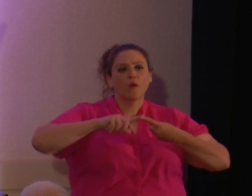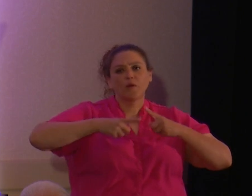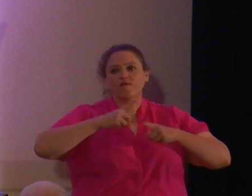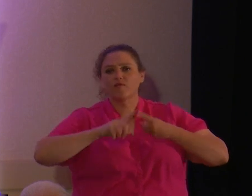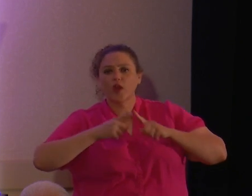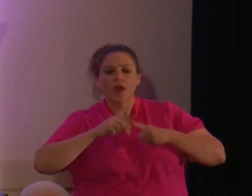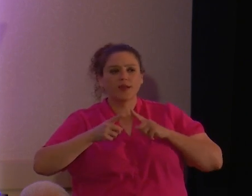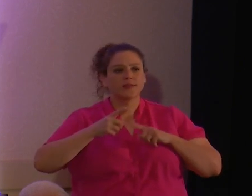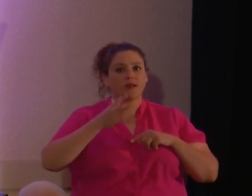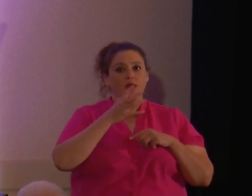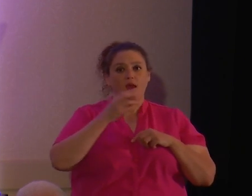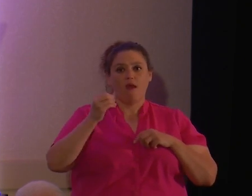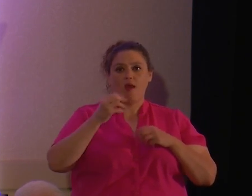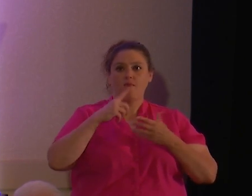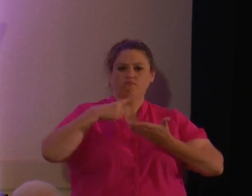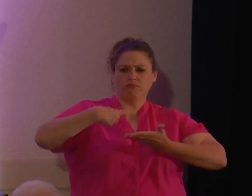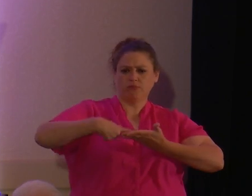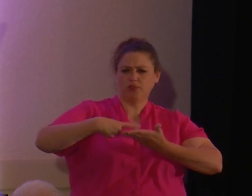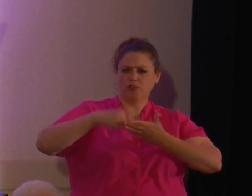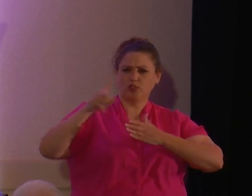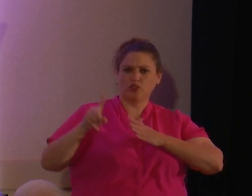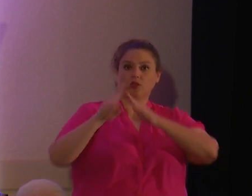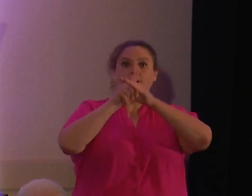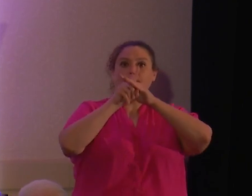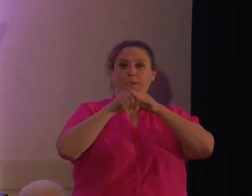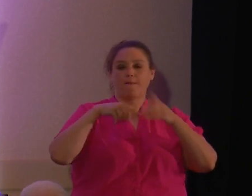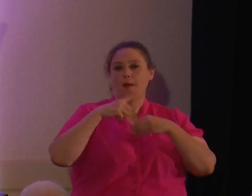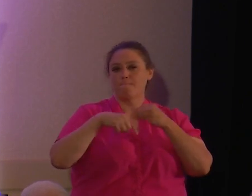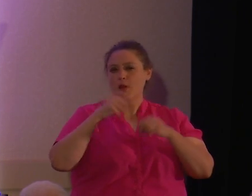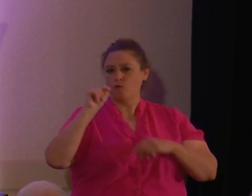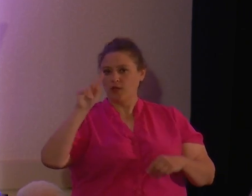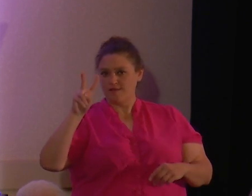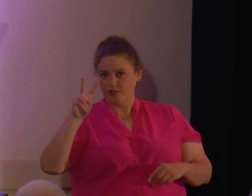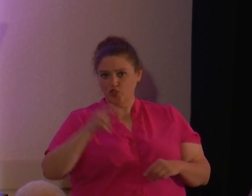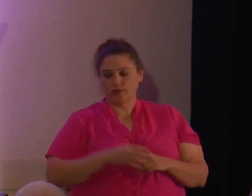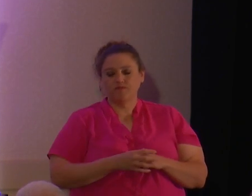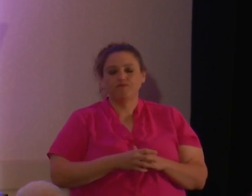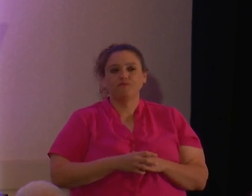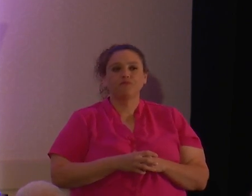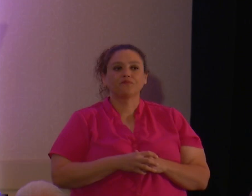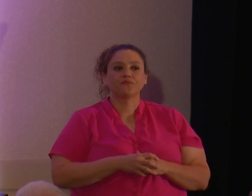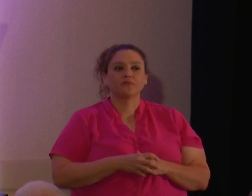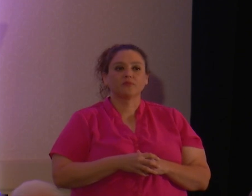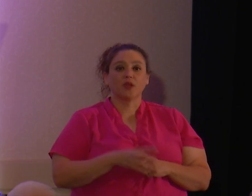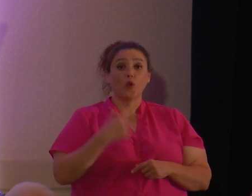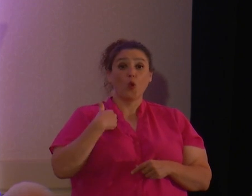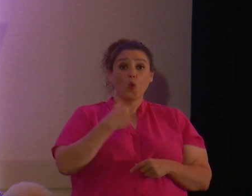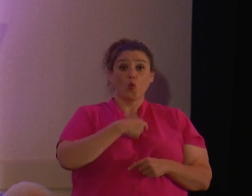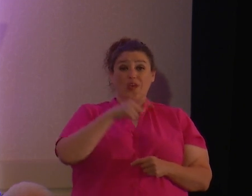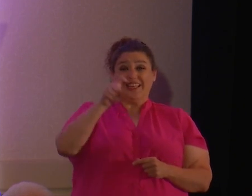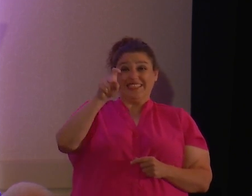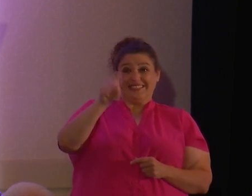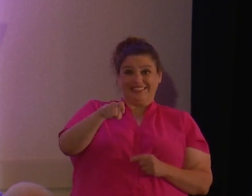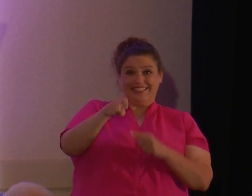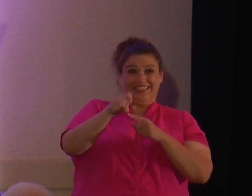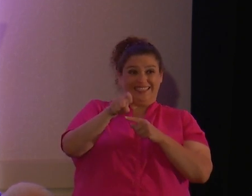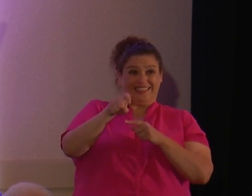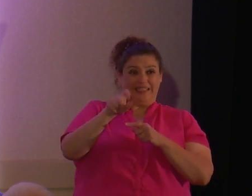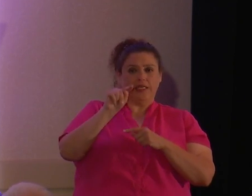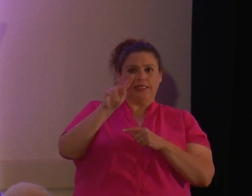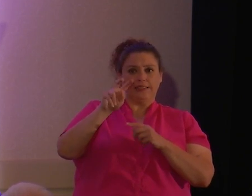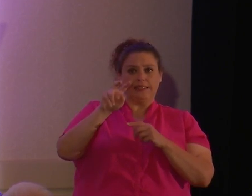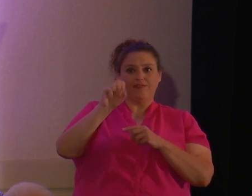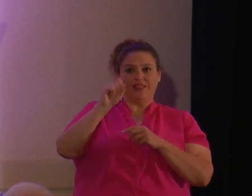a discussion came up about television. We need an atheist television station, they